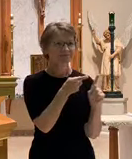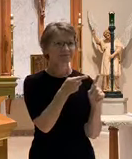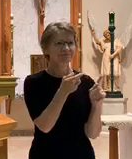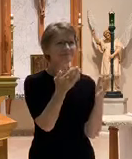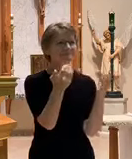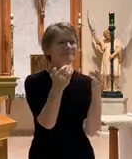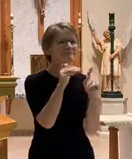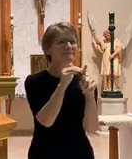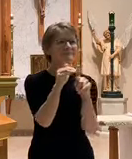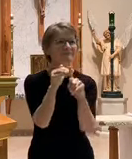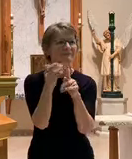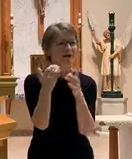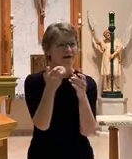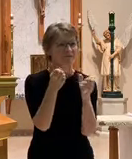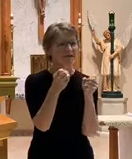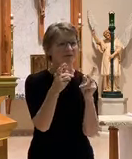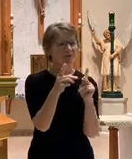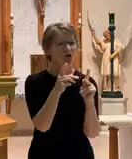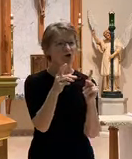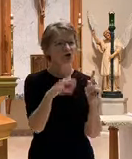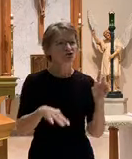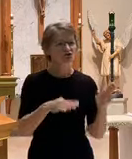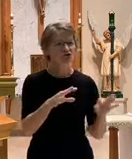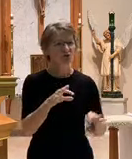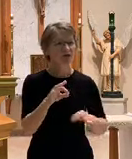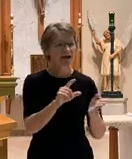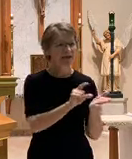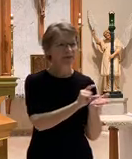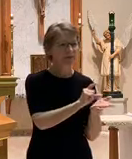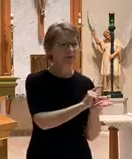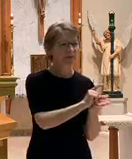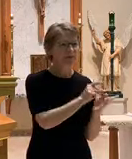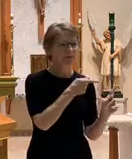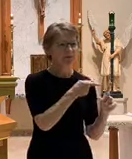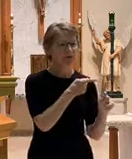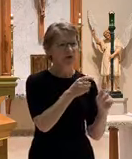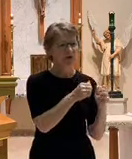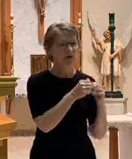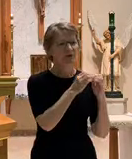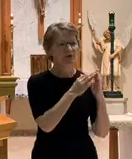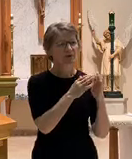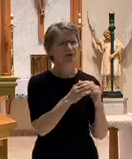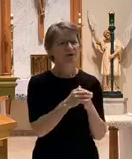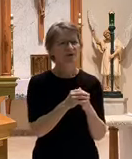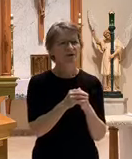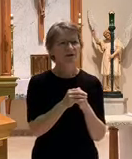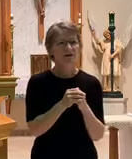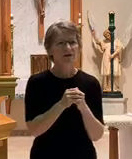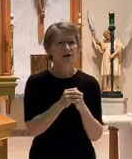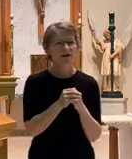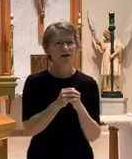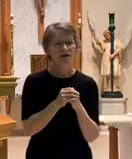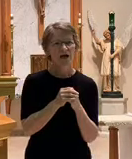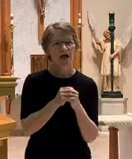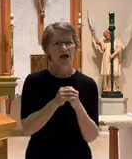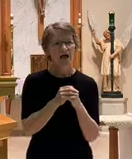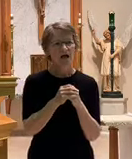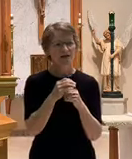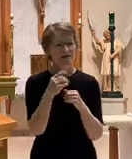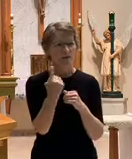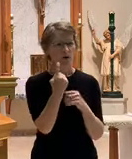great spirit of hospitality that is so prevalent. I know after the first Mass, one of the parishioners said,